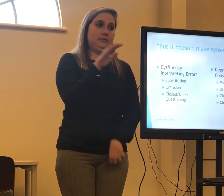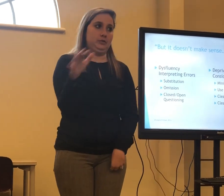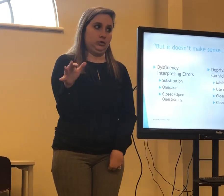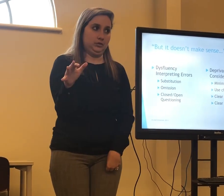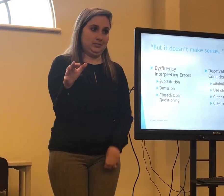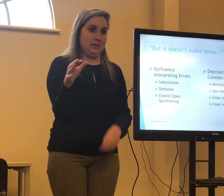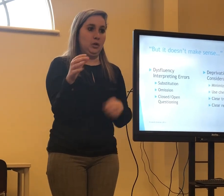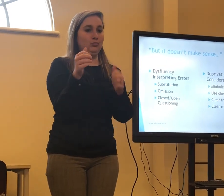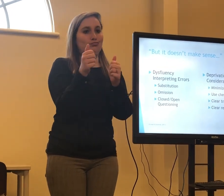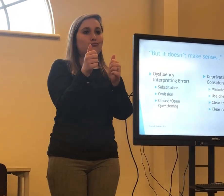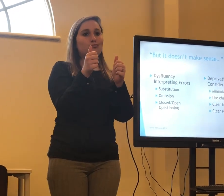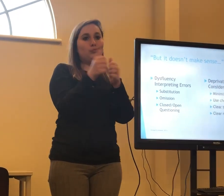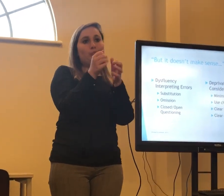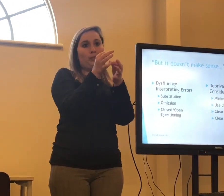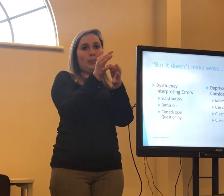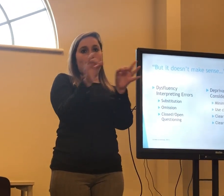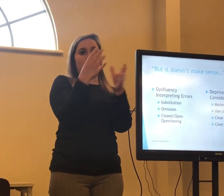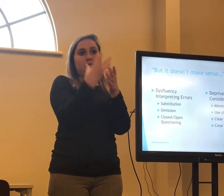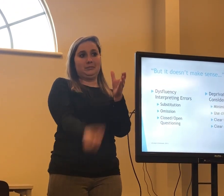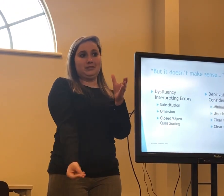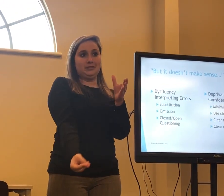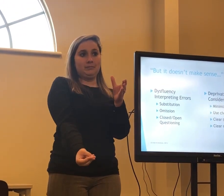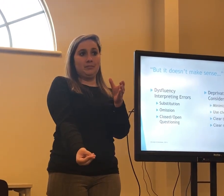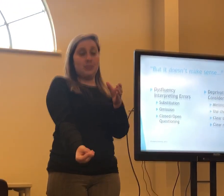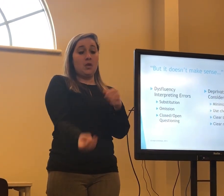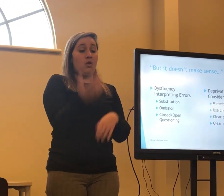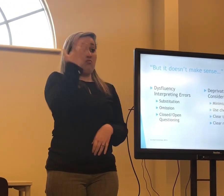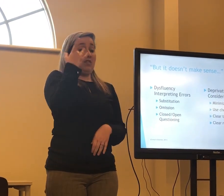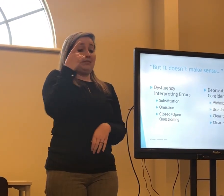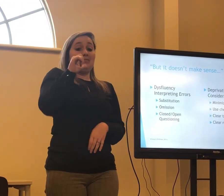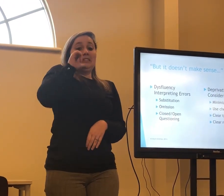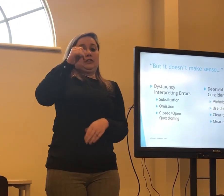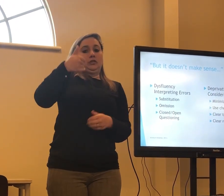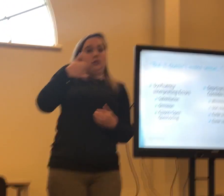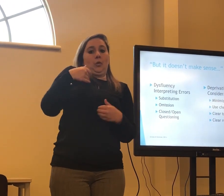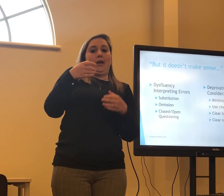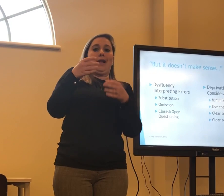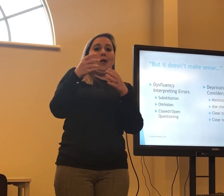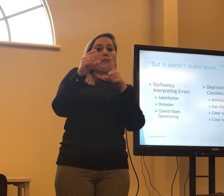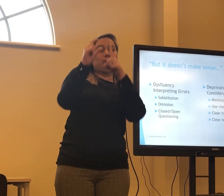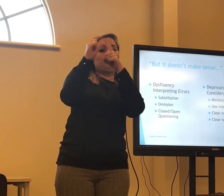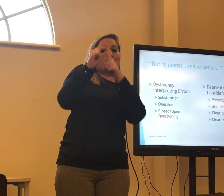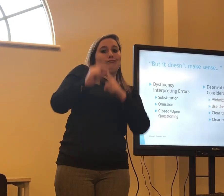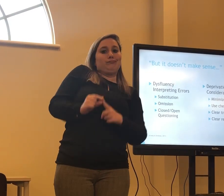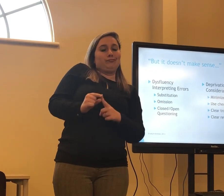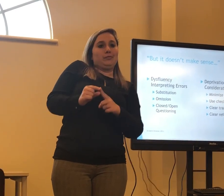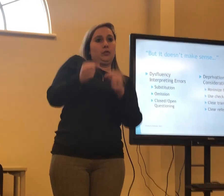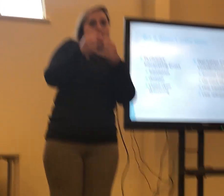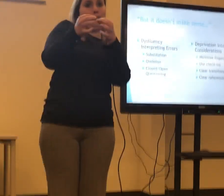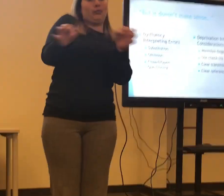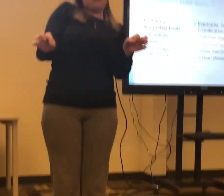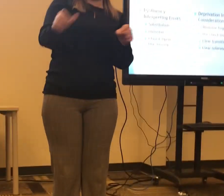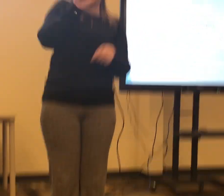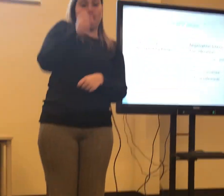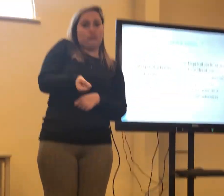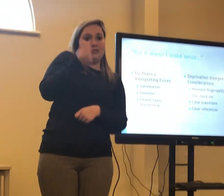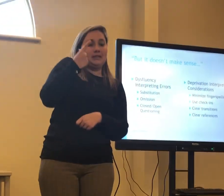Because remember, they don't have the vocabulary. They don't have that knowledge, that background. So you can give them a nice pretty word that's 5